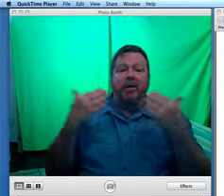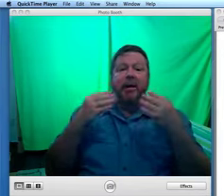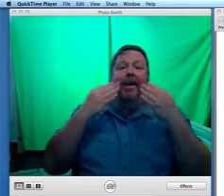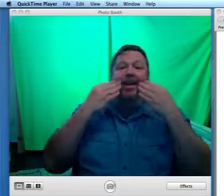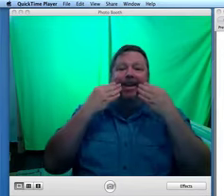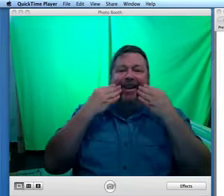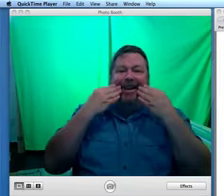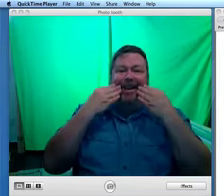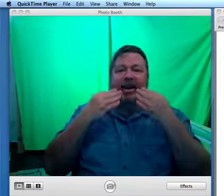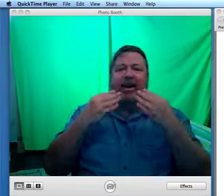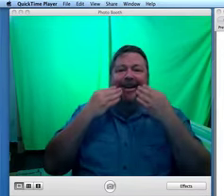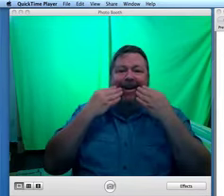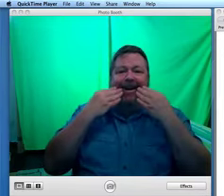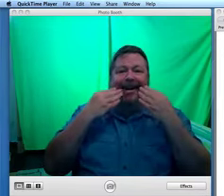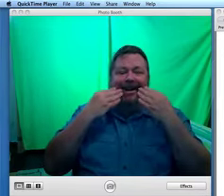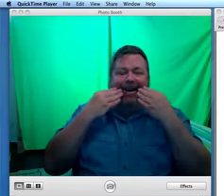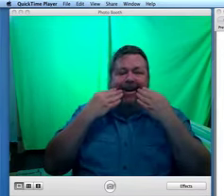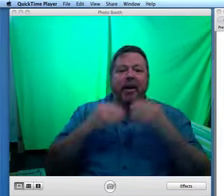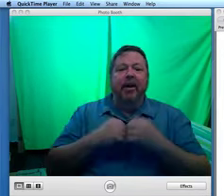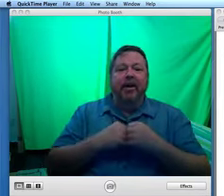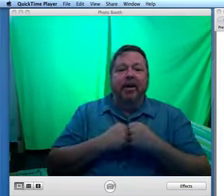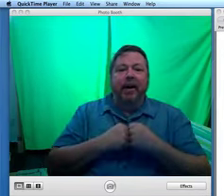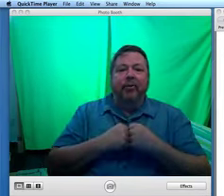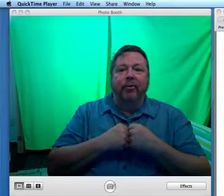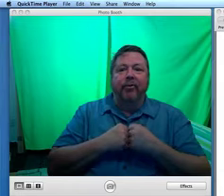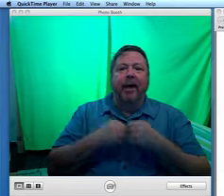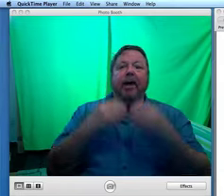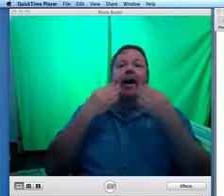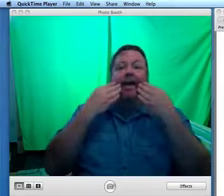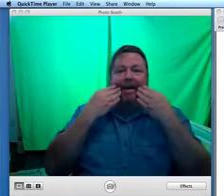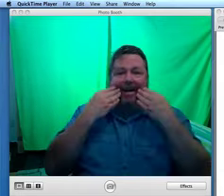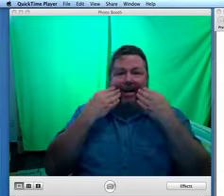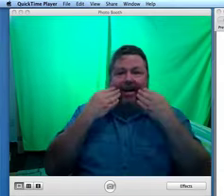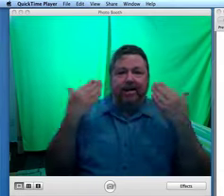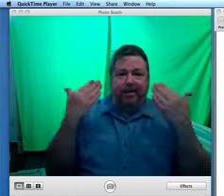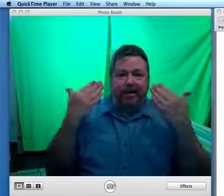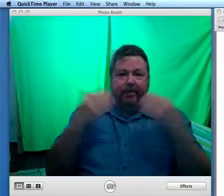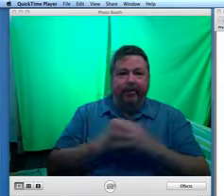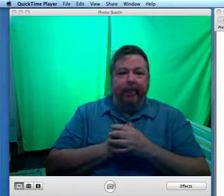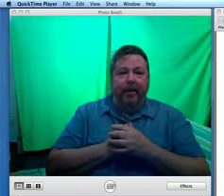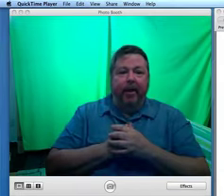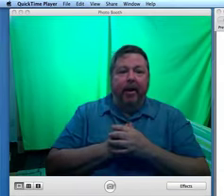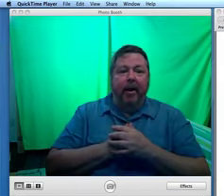Bat. Knee. The knights who say neat.